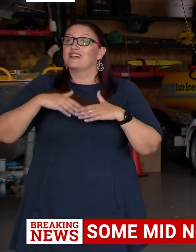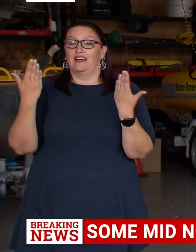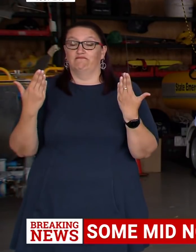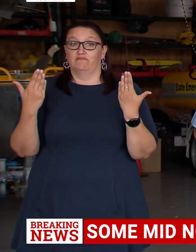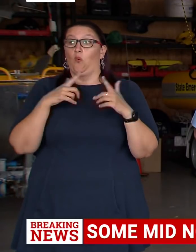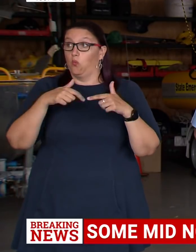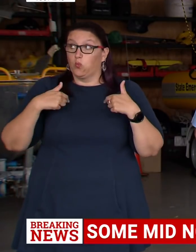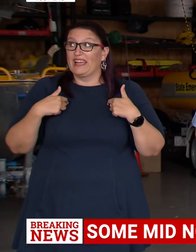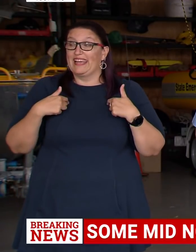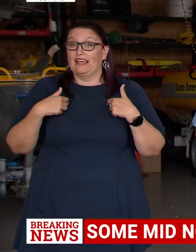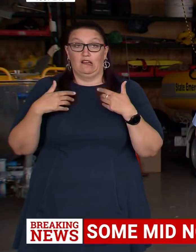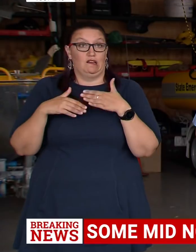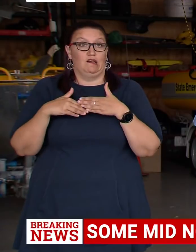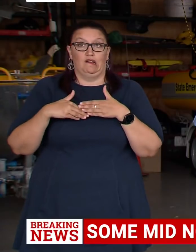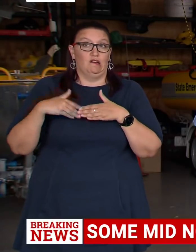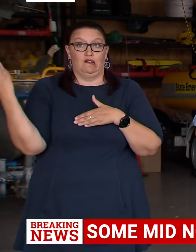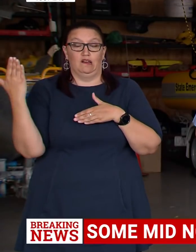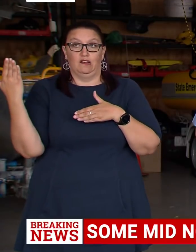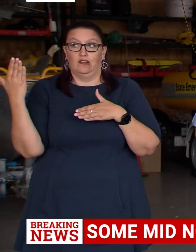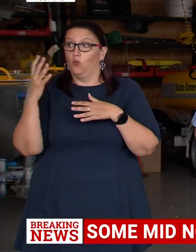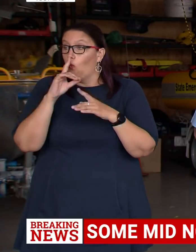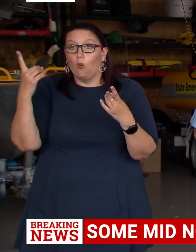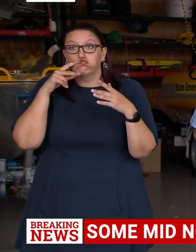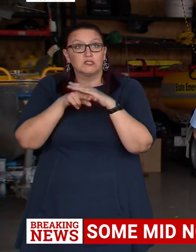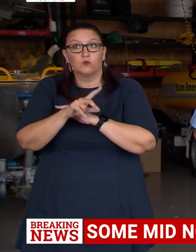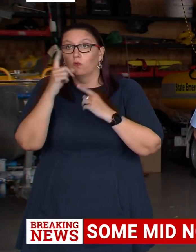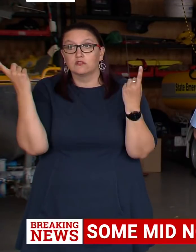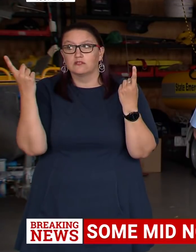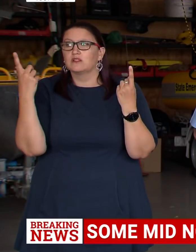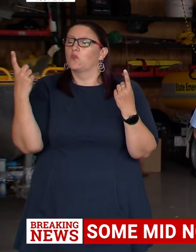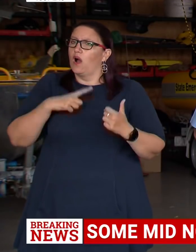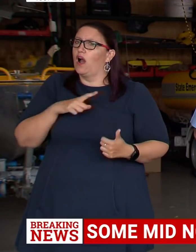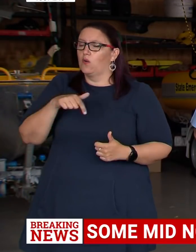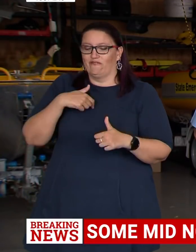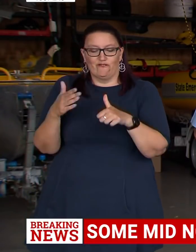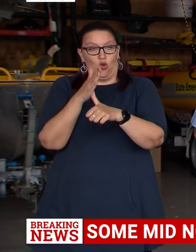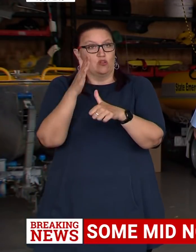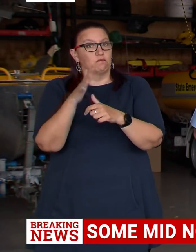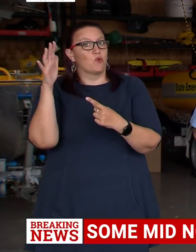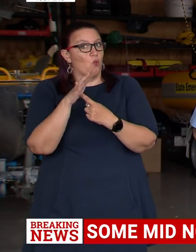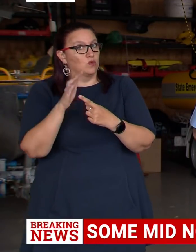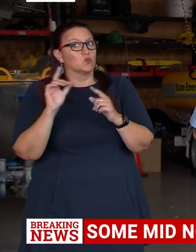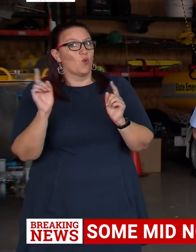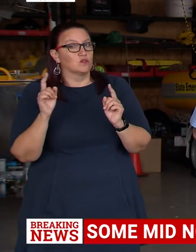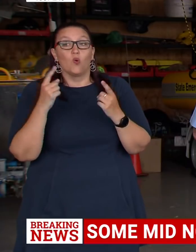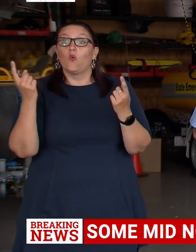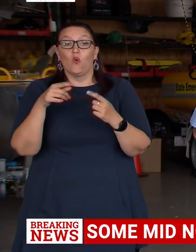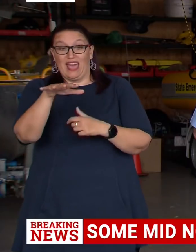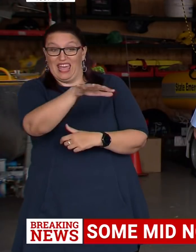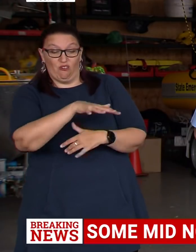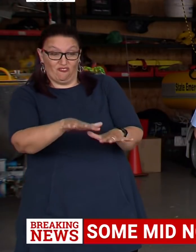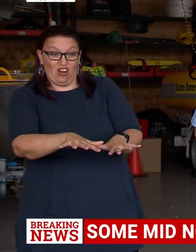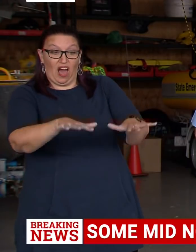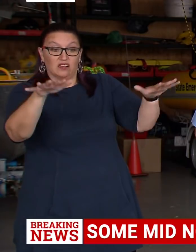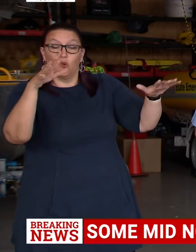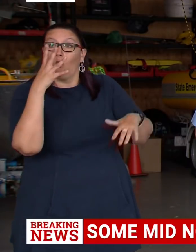beyond anyone's expectation, and that's why our first and foremost priority is to make sure people who are in potential evacuation zones know